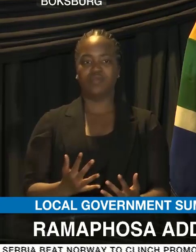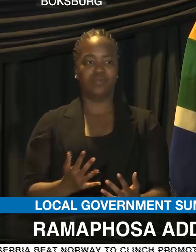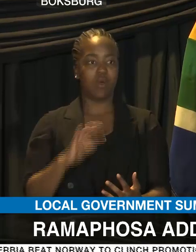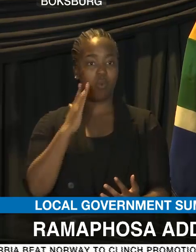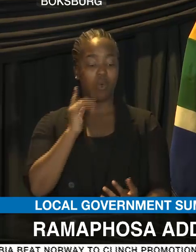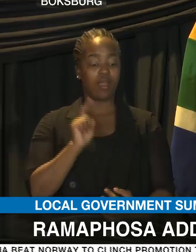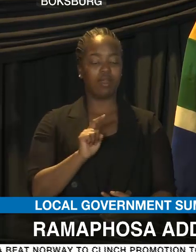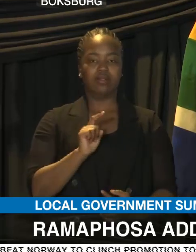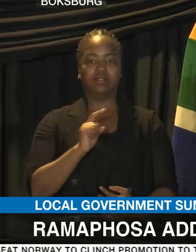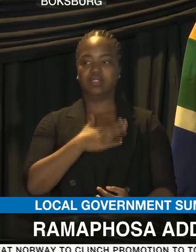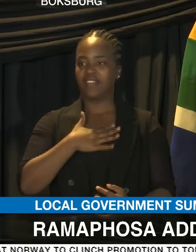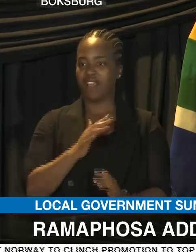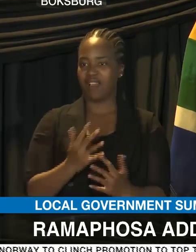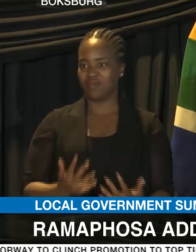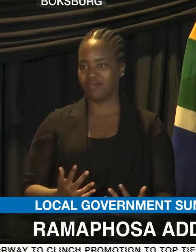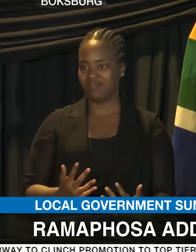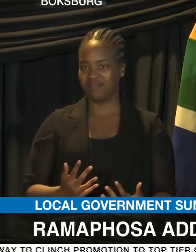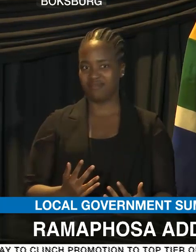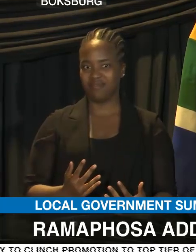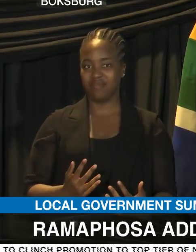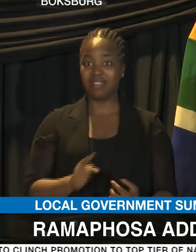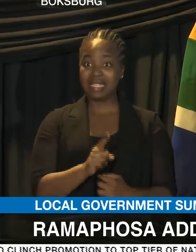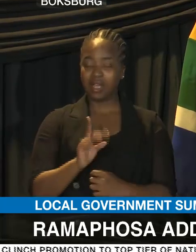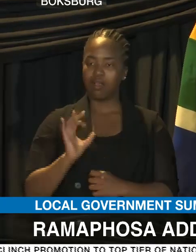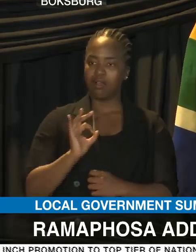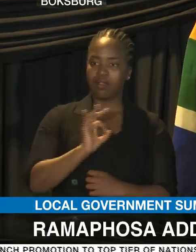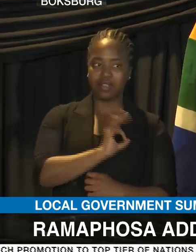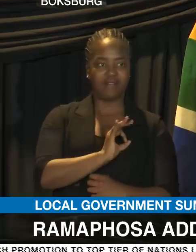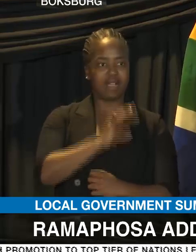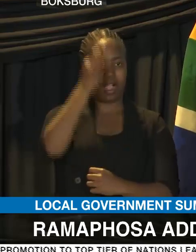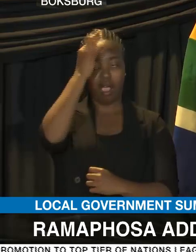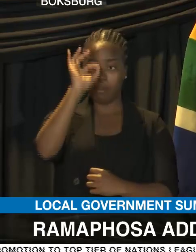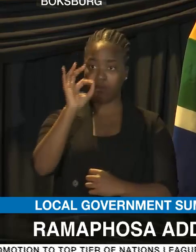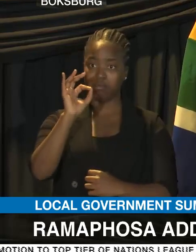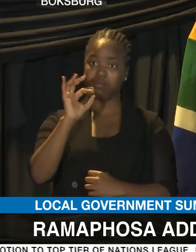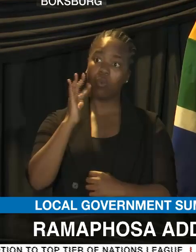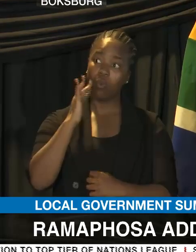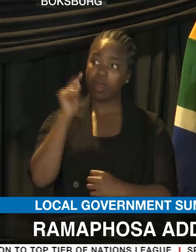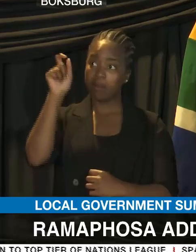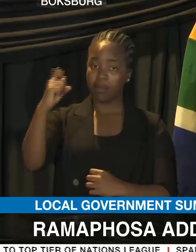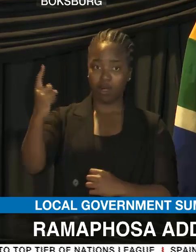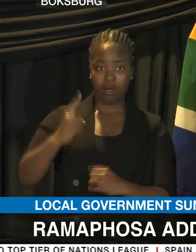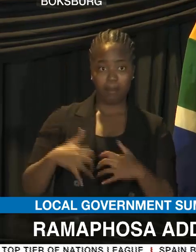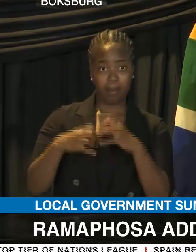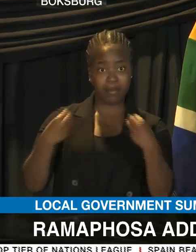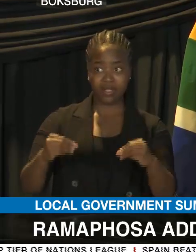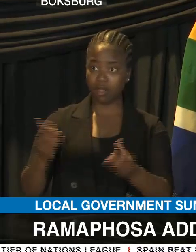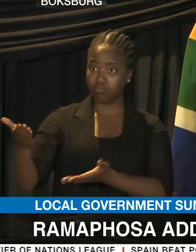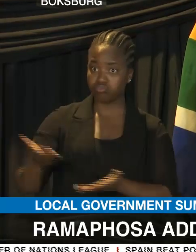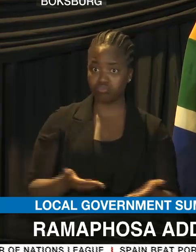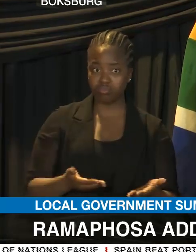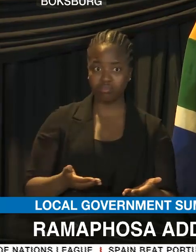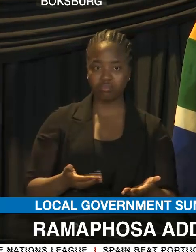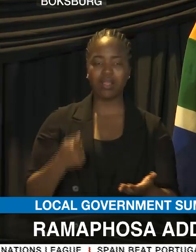that the officials of the company has sent once they see what the lay of the land